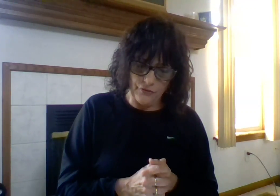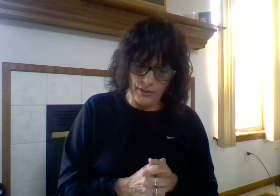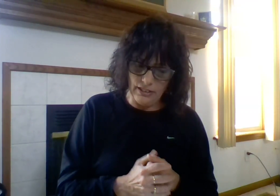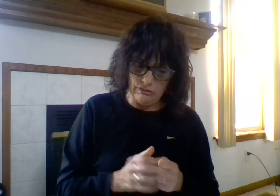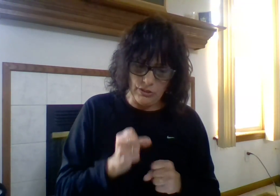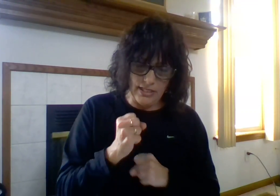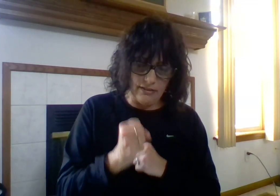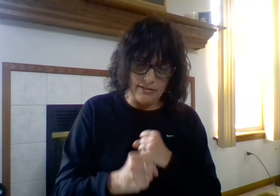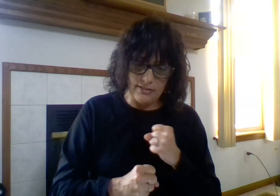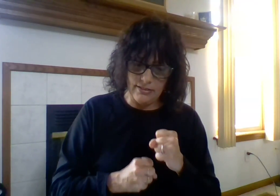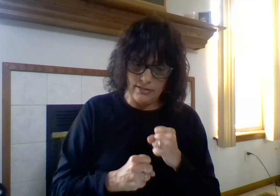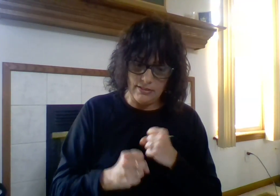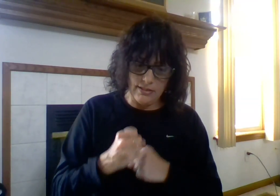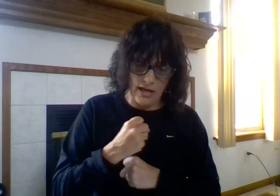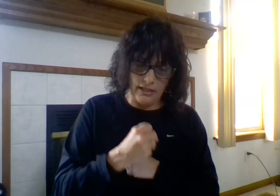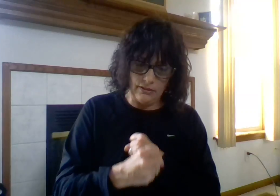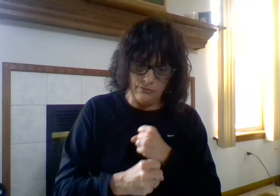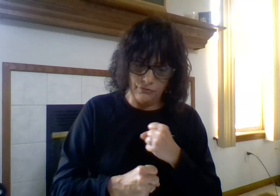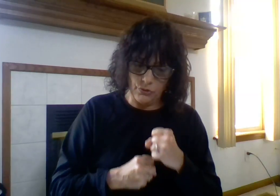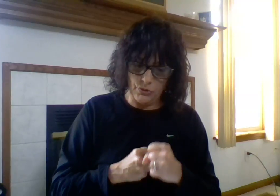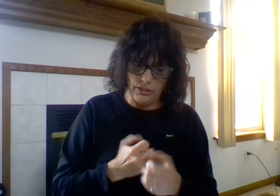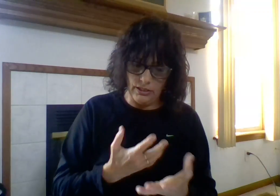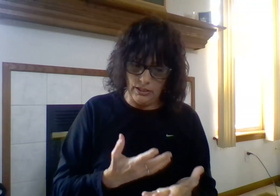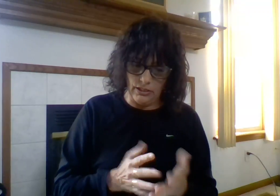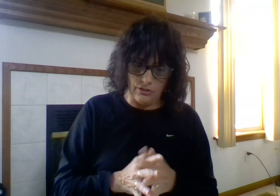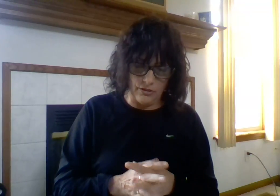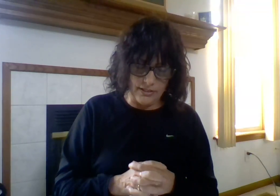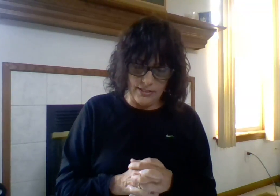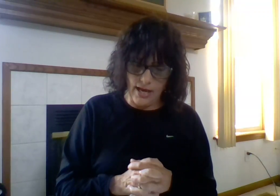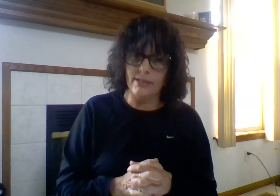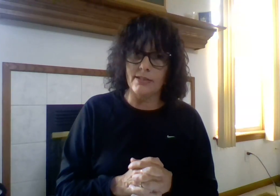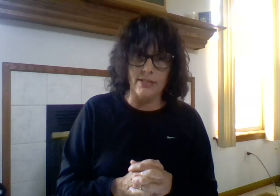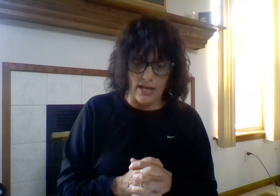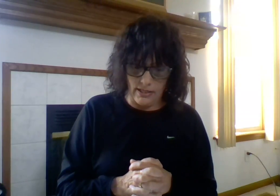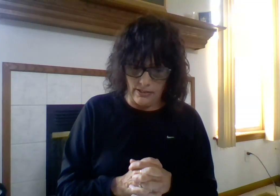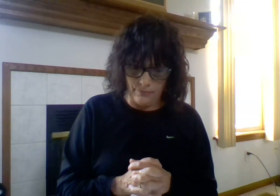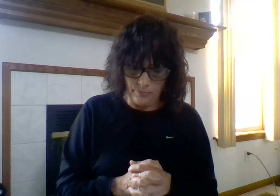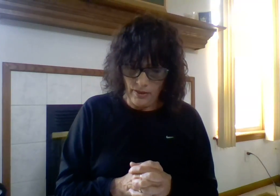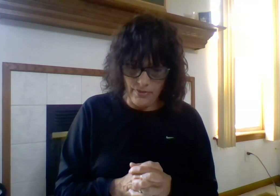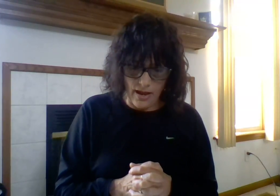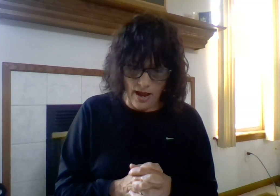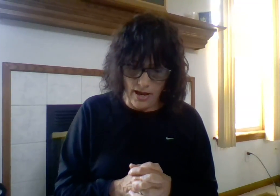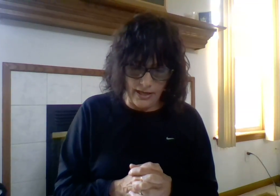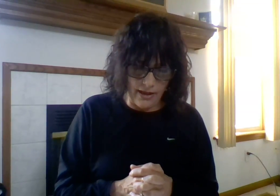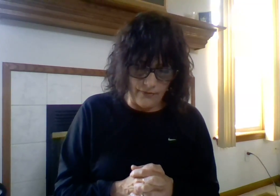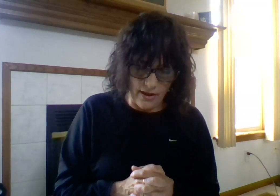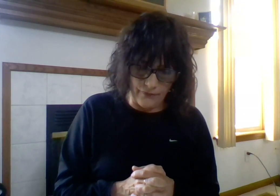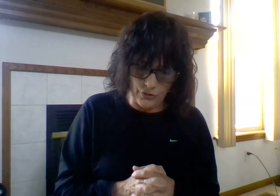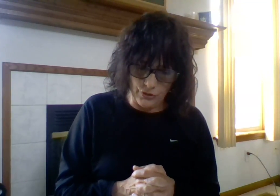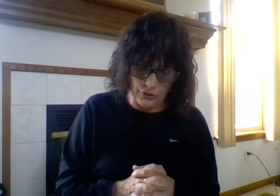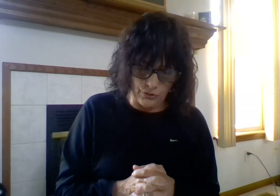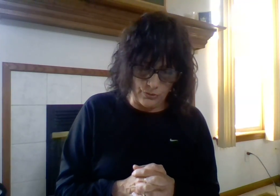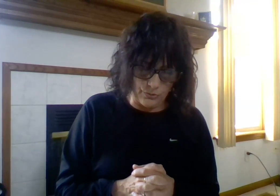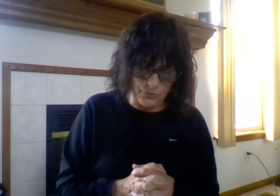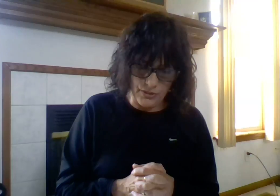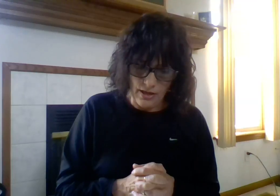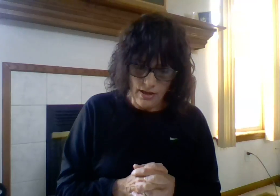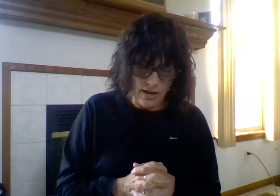Suffering, it looks like the sign for year. It's not a sign that I have ever used.